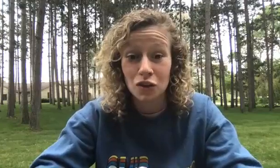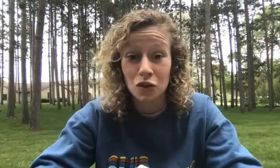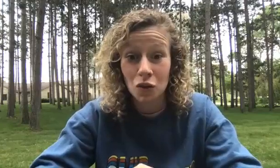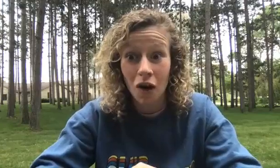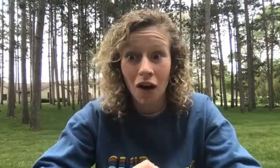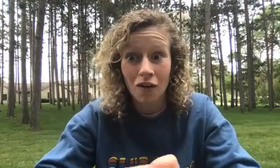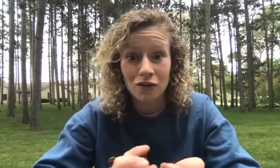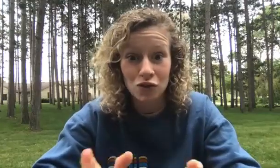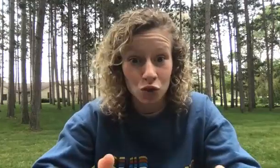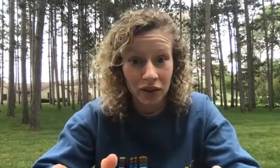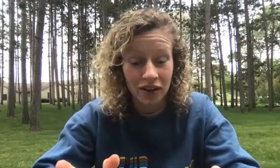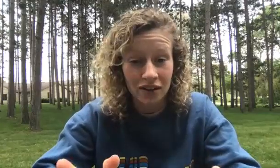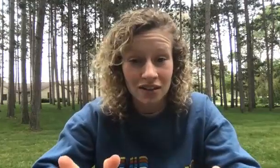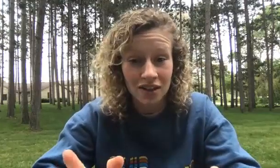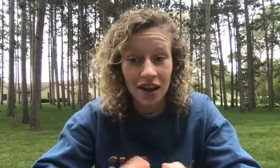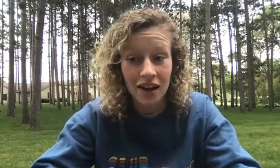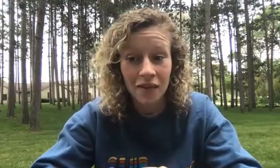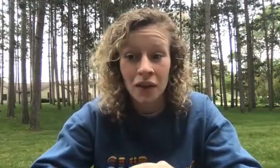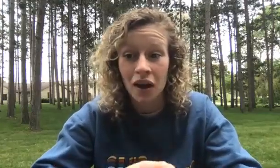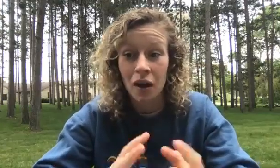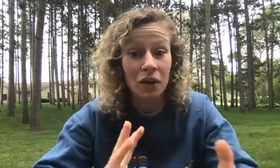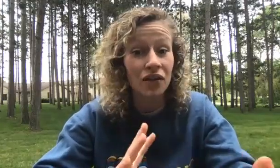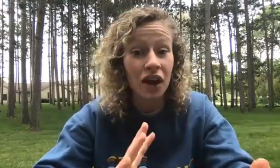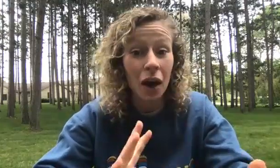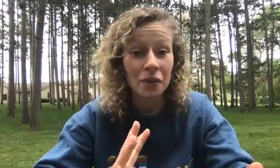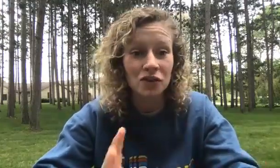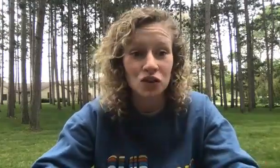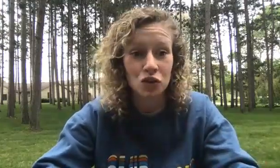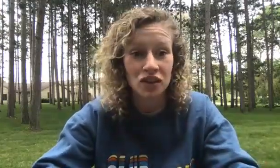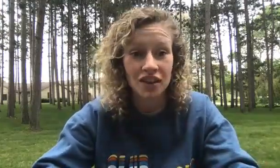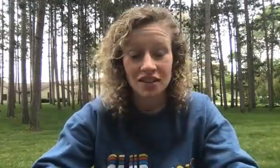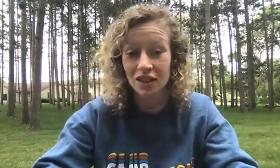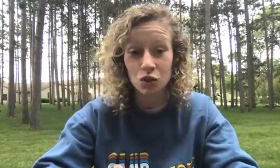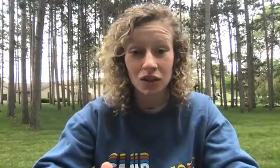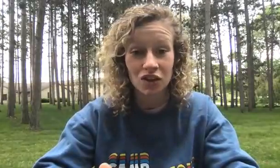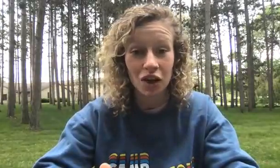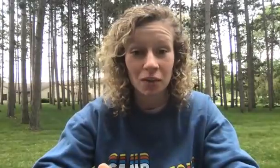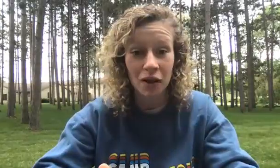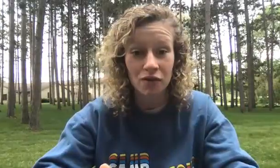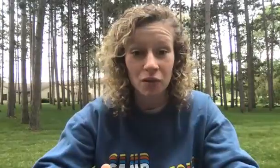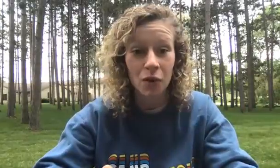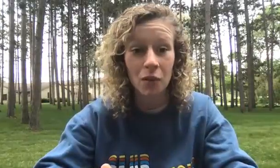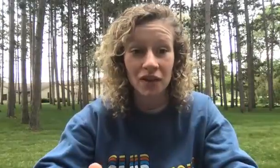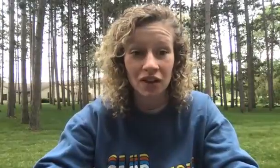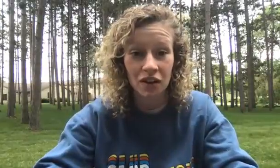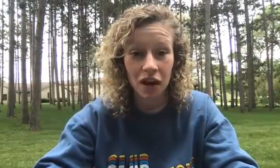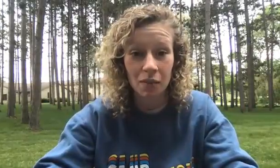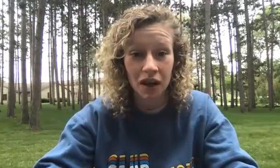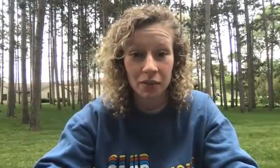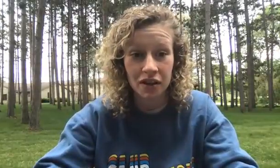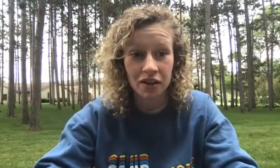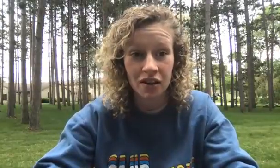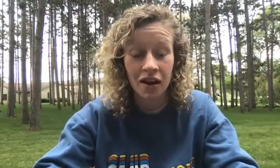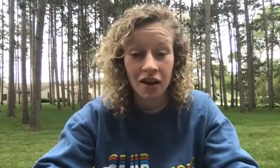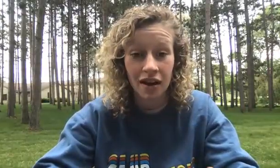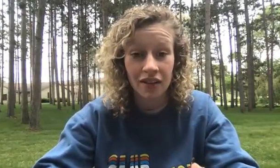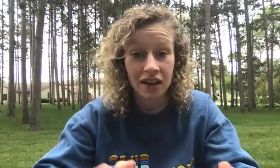you all for joining us today. We have a couple new things that I just want to talk about for a moment that are coming up here in the next